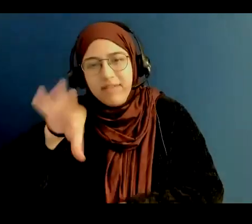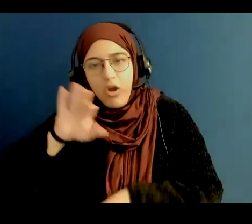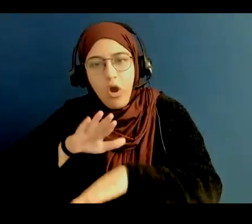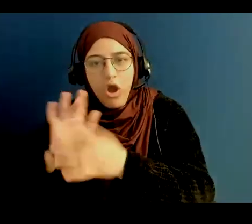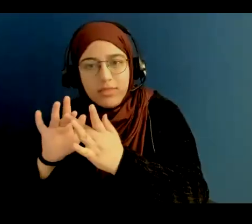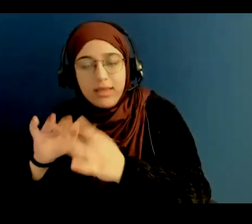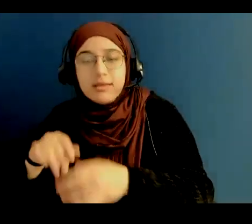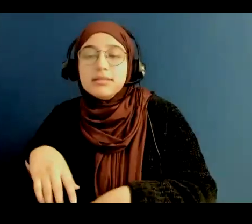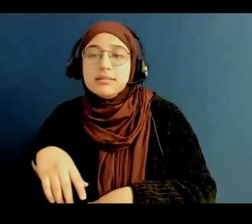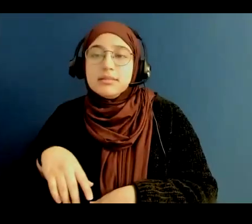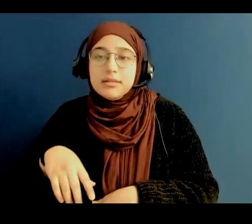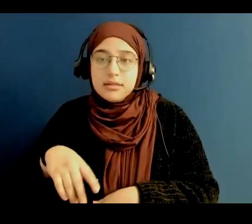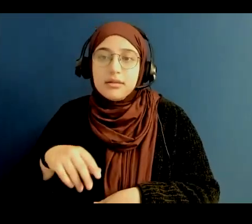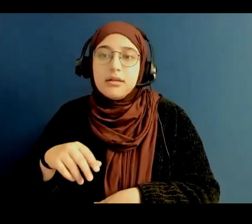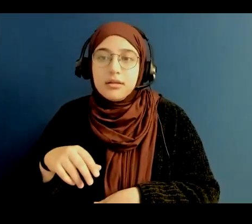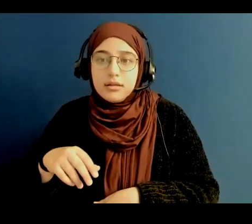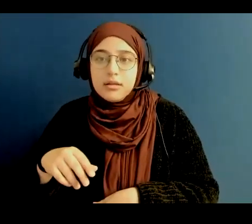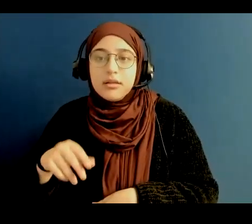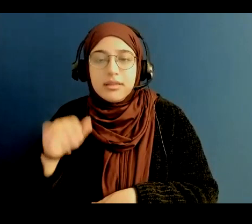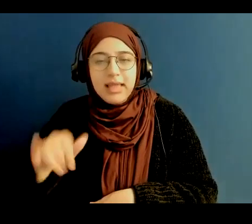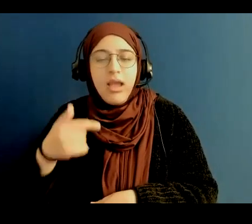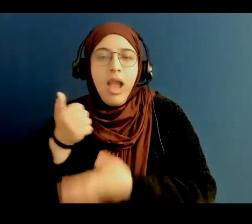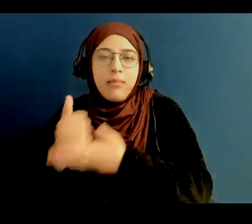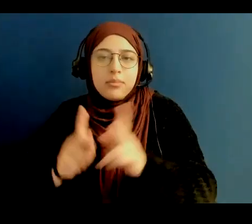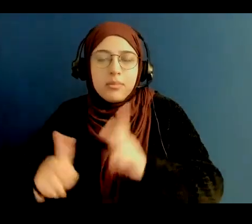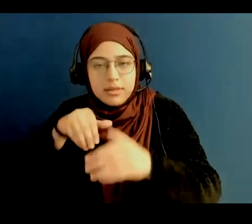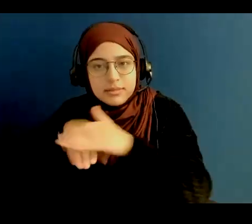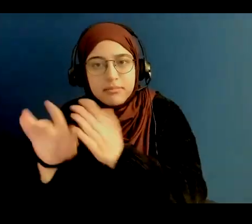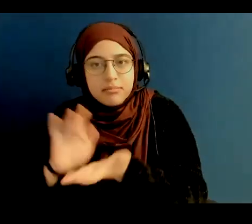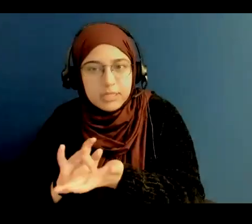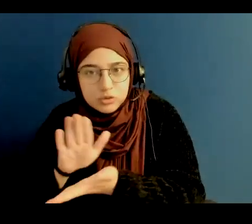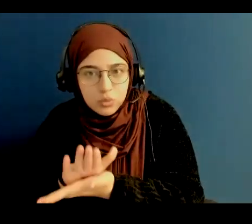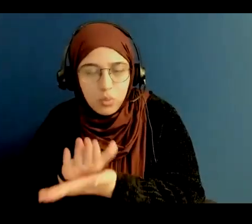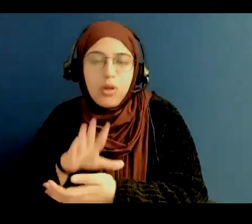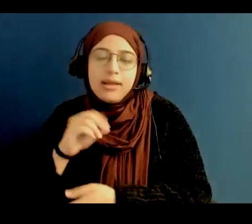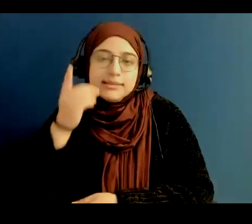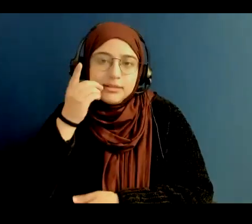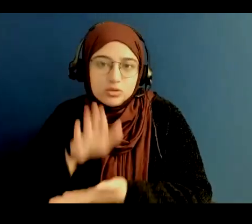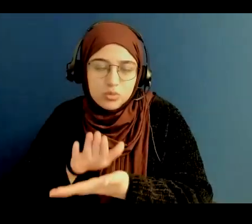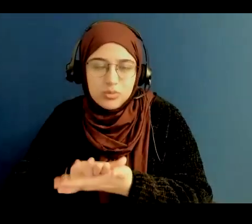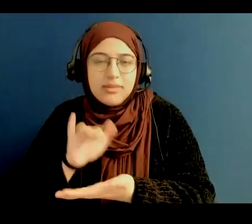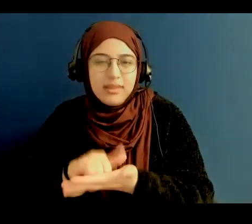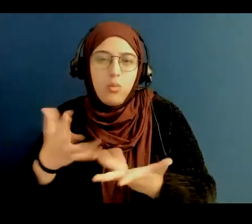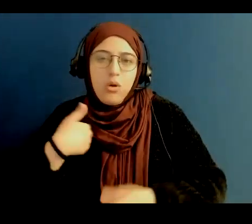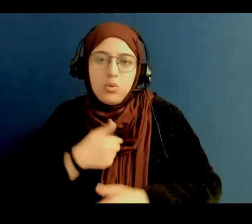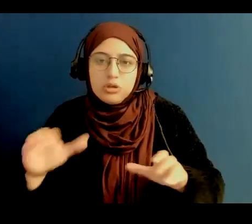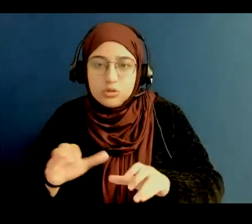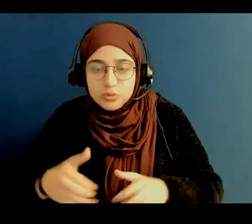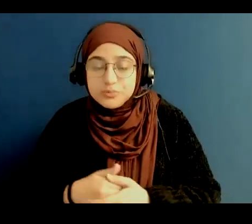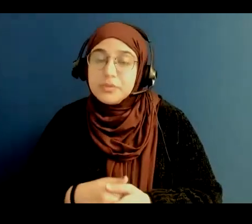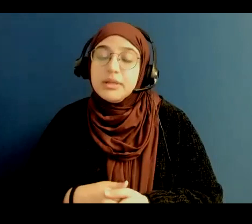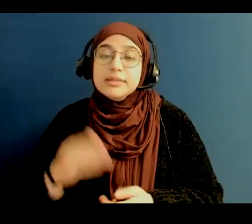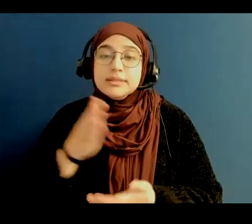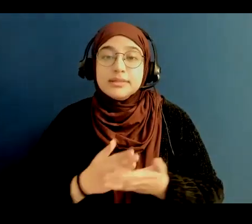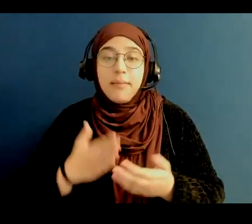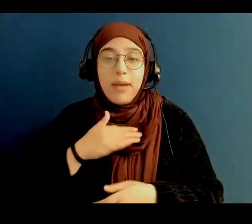into medical school and dental school. That's what we do. Um, I'll just end on this question. Some of my challenges